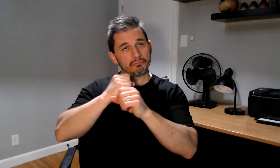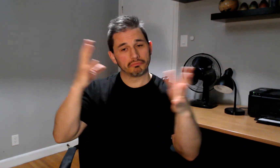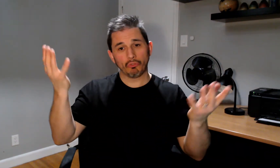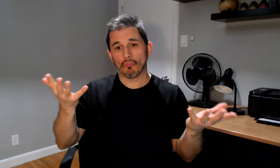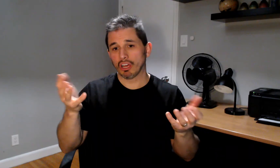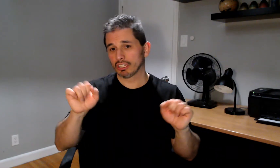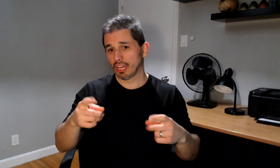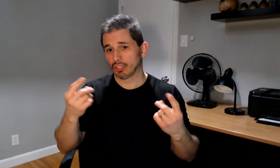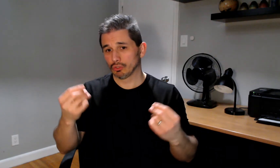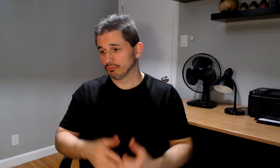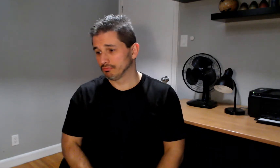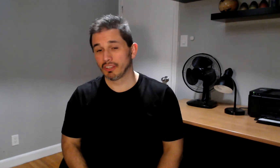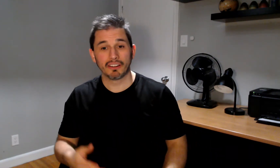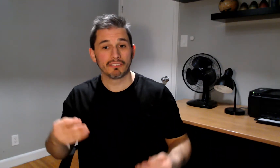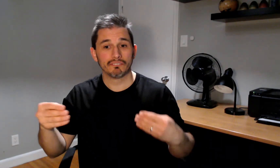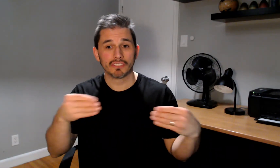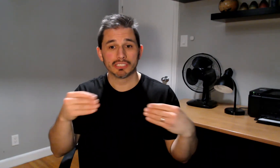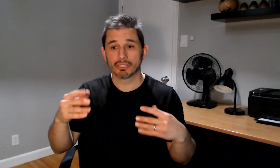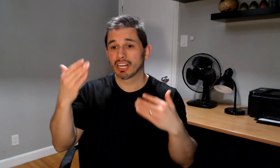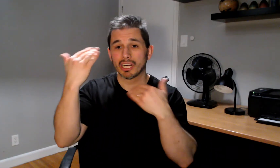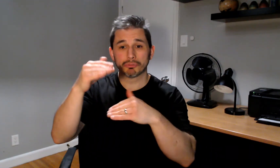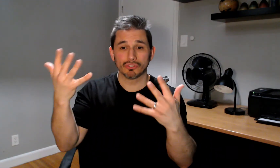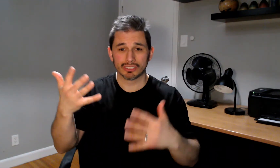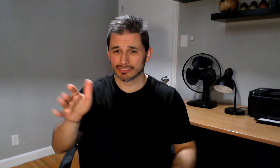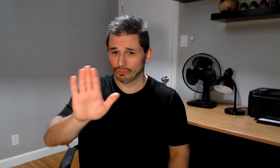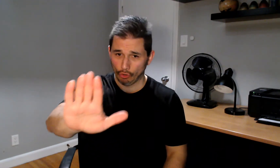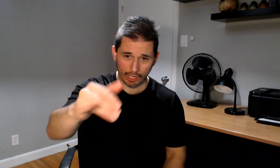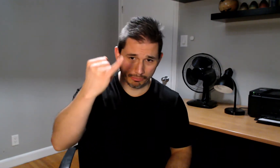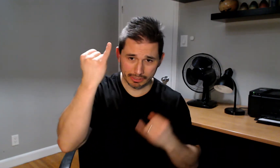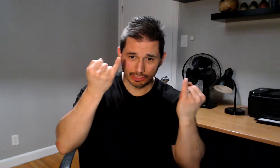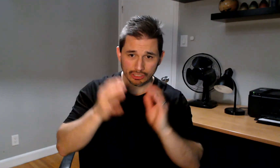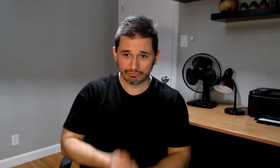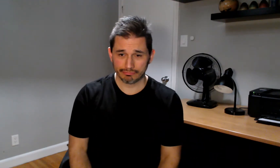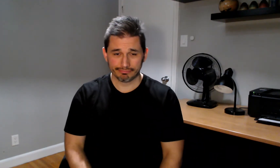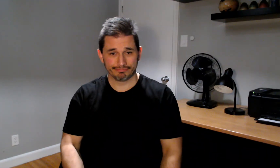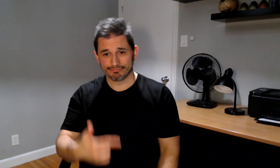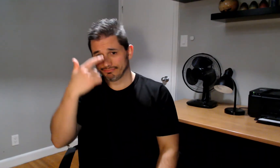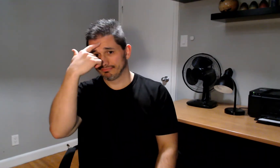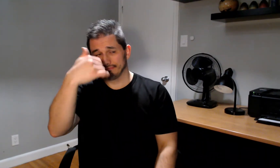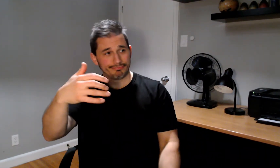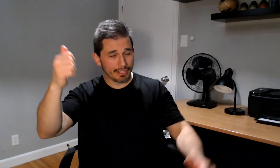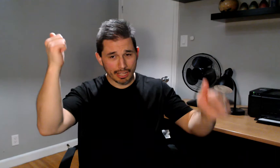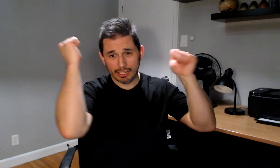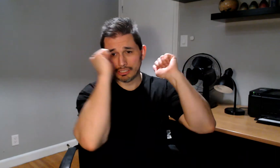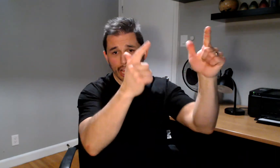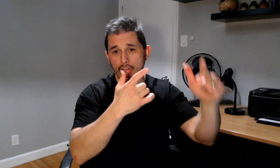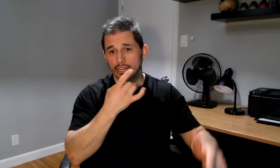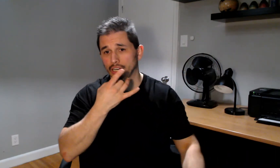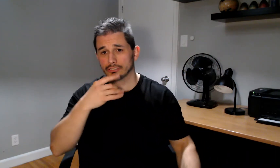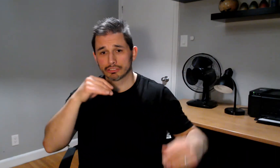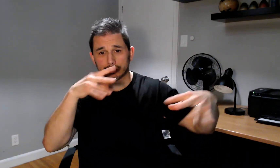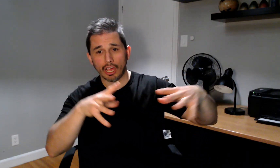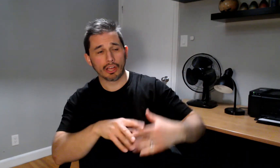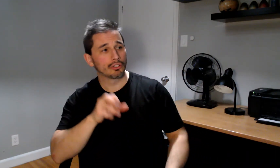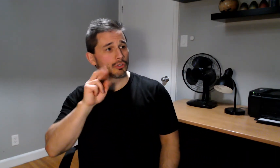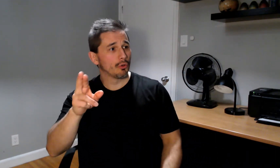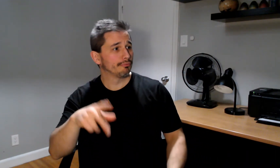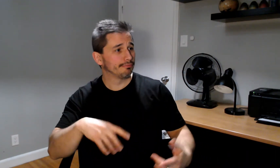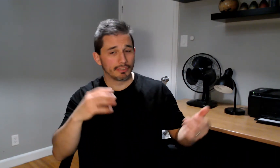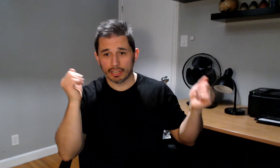hope that gives you a good idea of what a smart smoke alarm could do. And it's completely up to you, whatever you'd like it to do. It could turn every